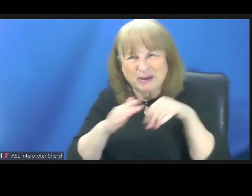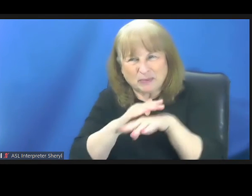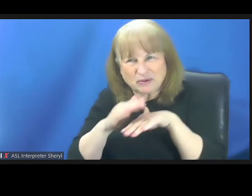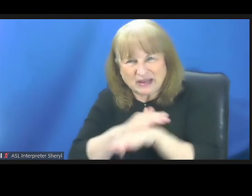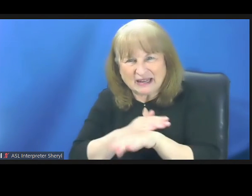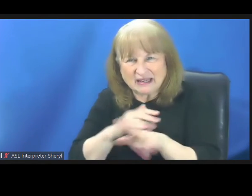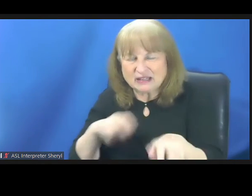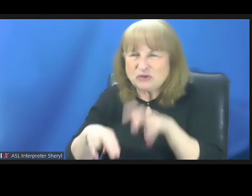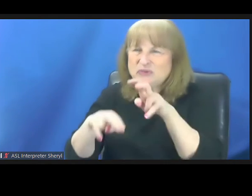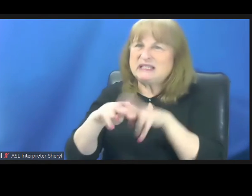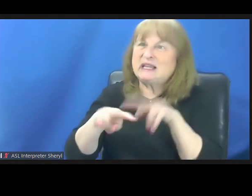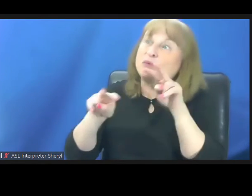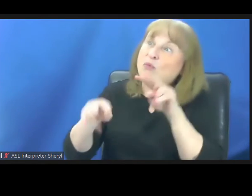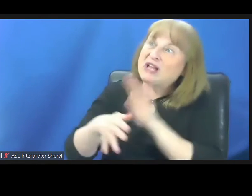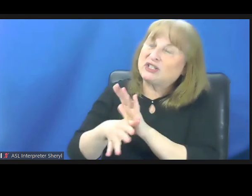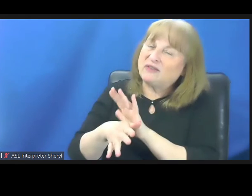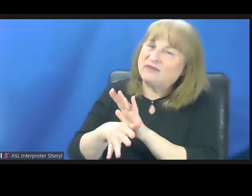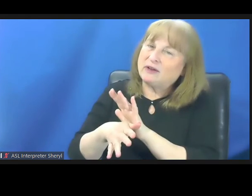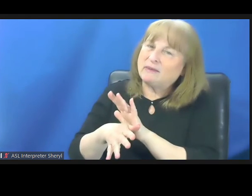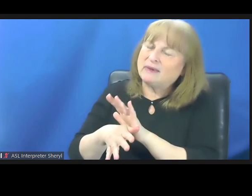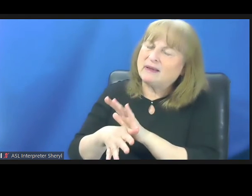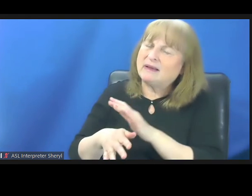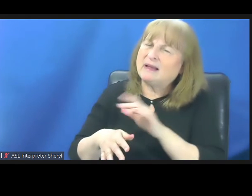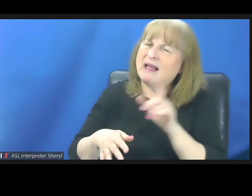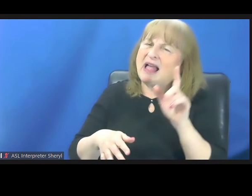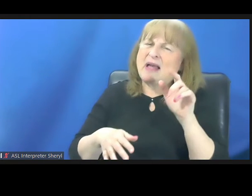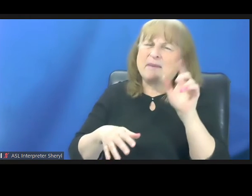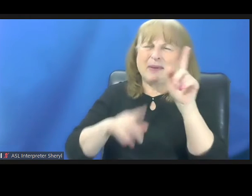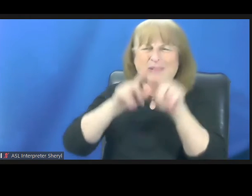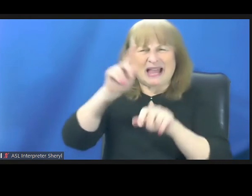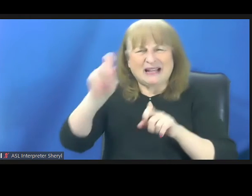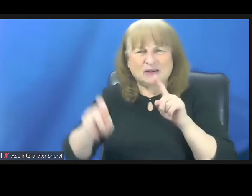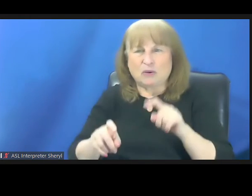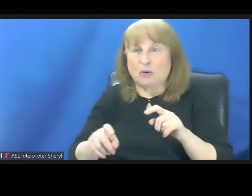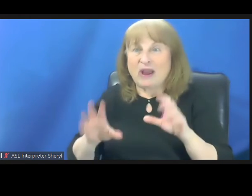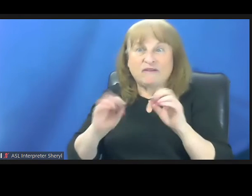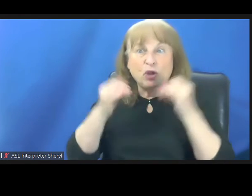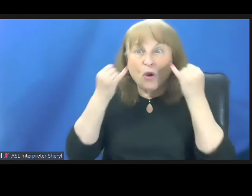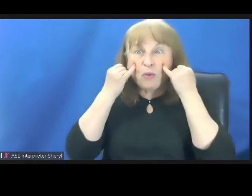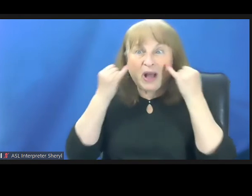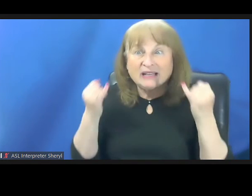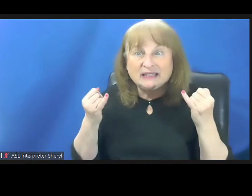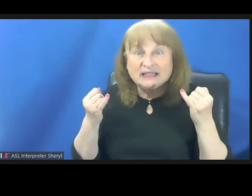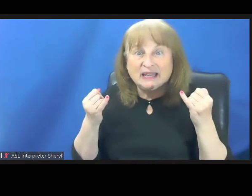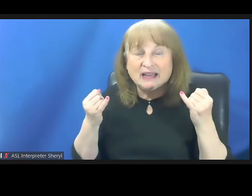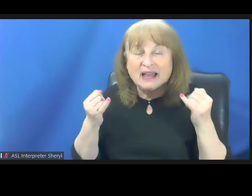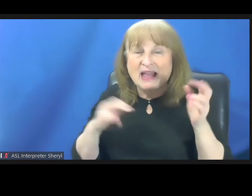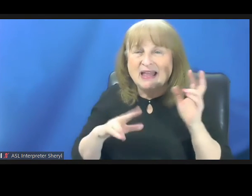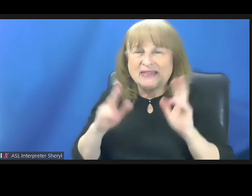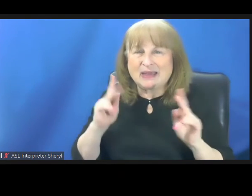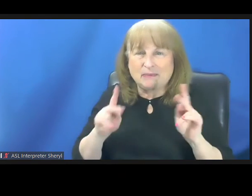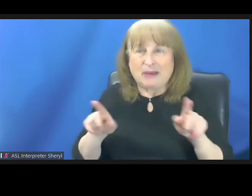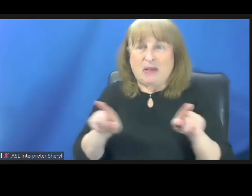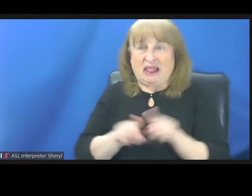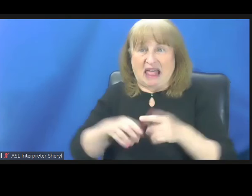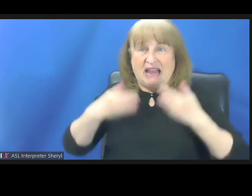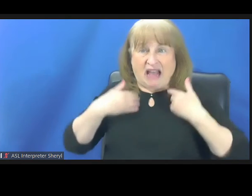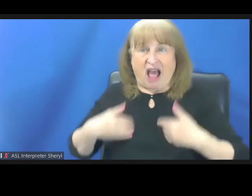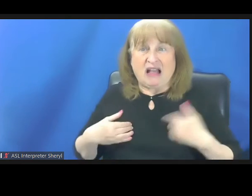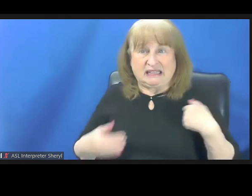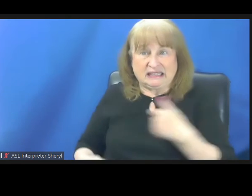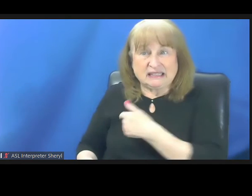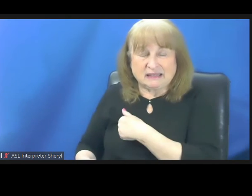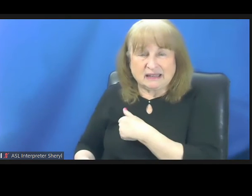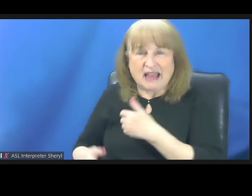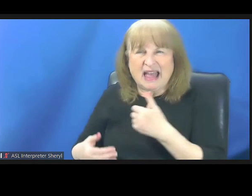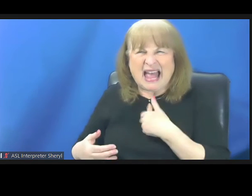sit and watch this film. And the questions they said were, we had no idea that people like us somewhere else had this